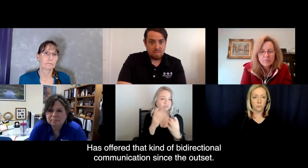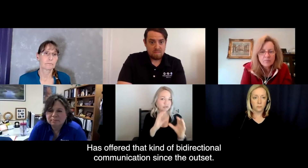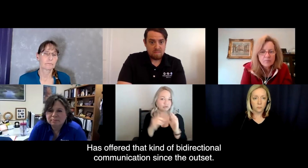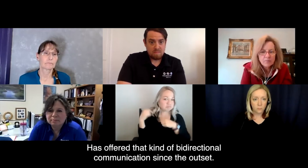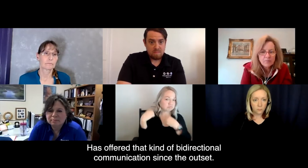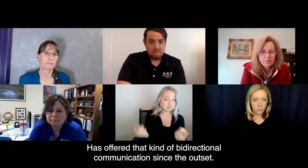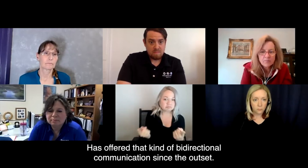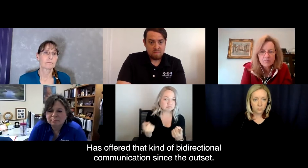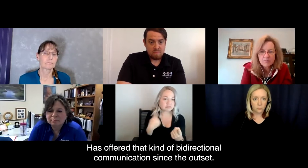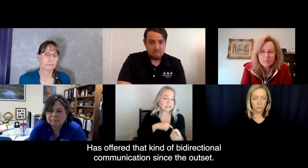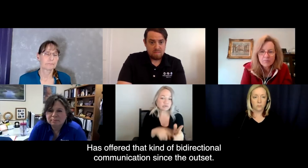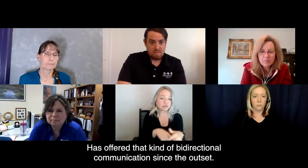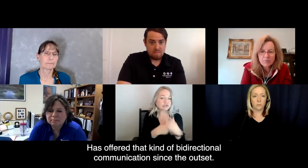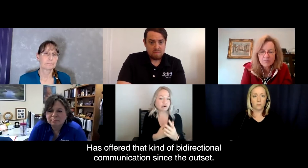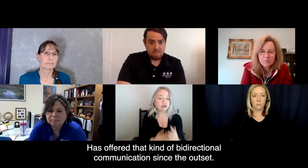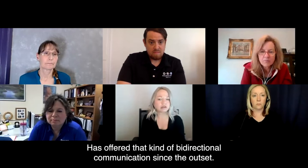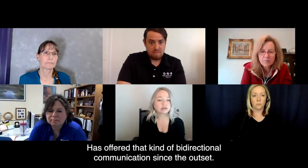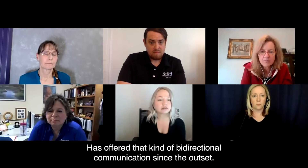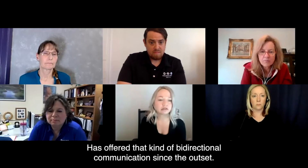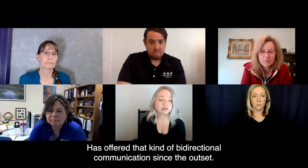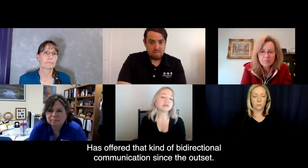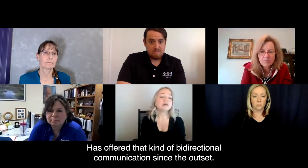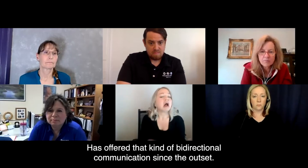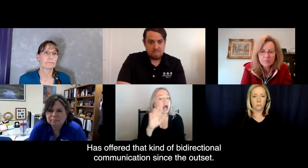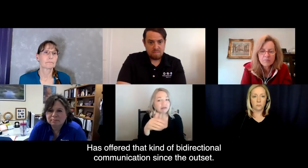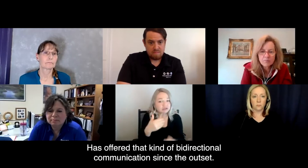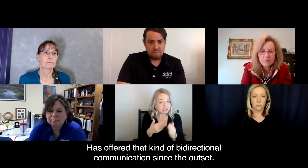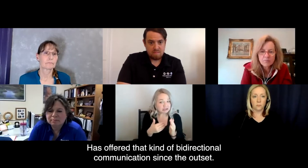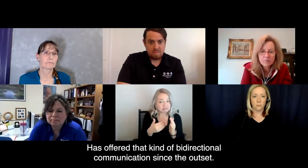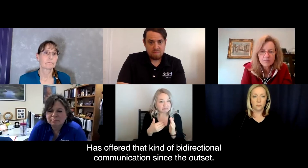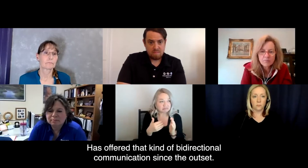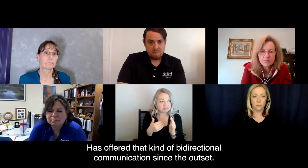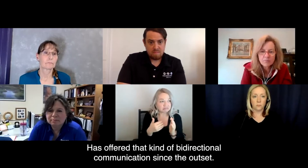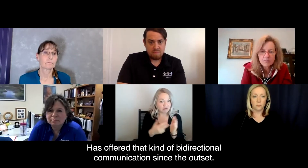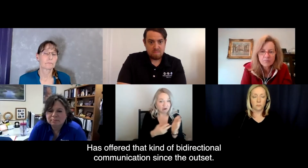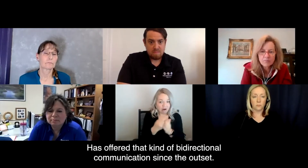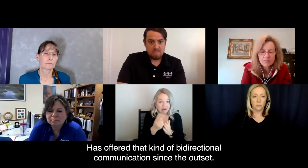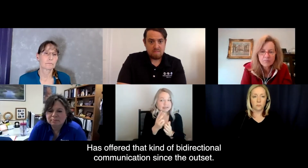has offered that kind of bidirectional communication since the outset.